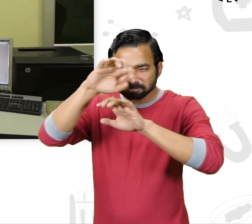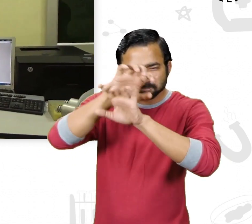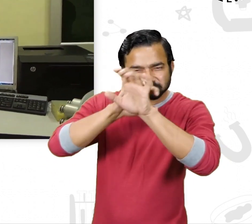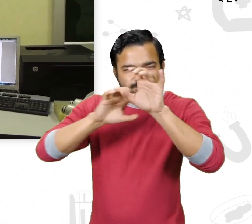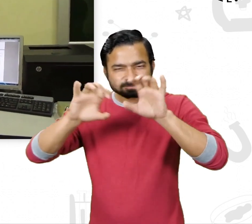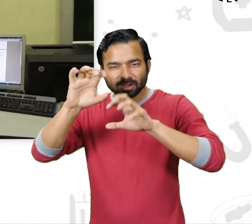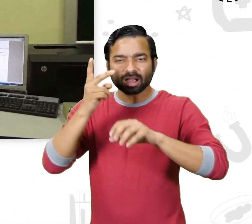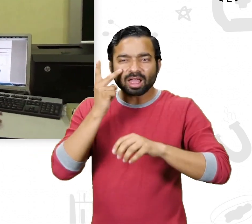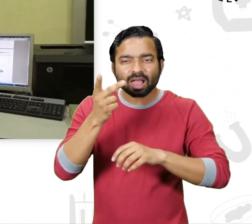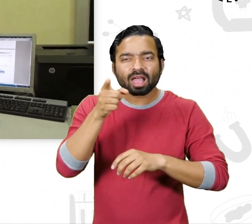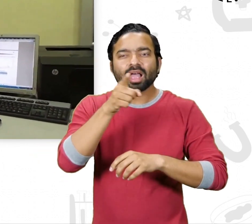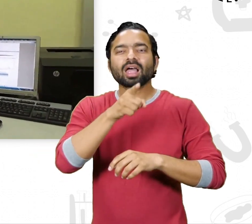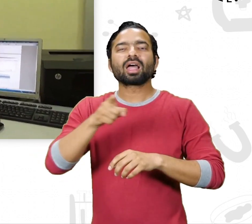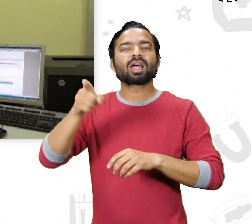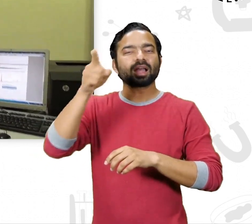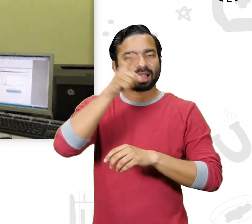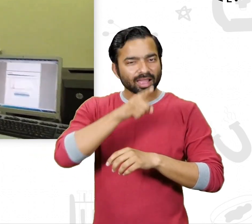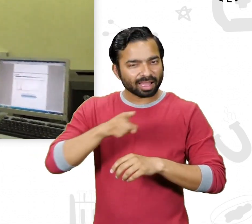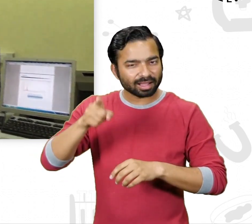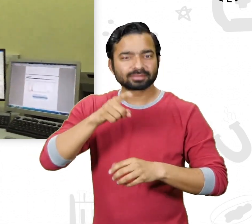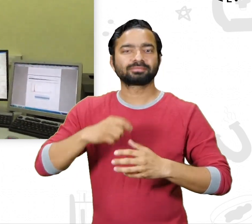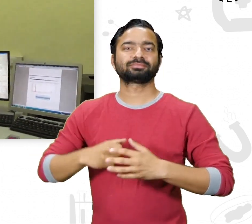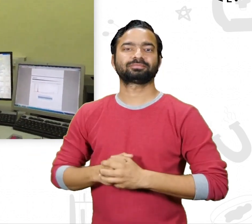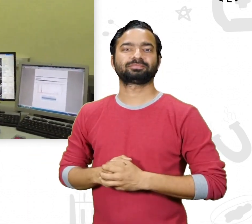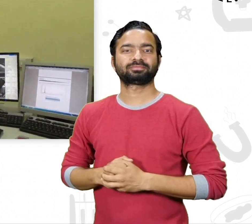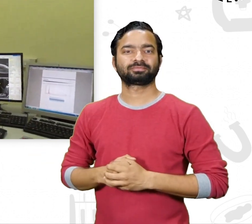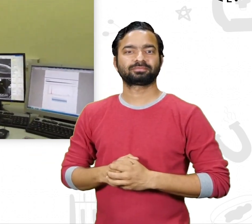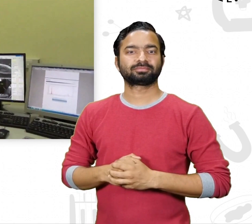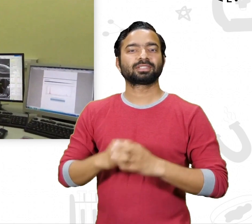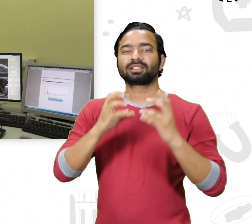platinum elements are there. This confirms whatever the